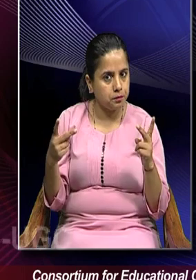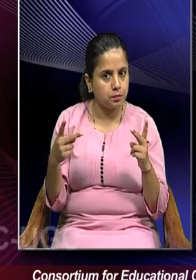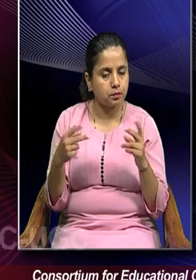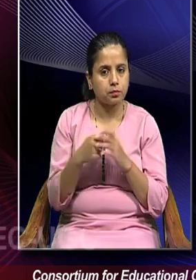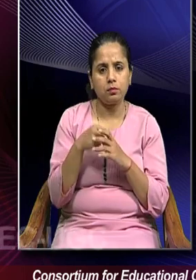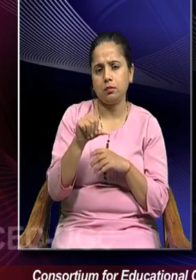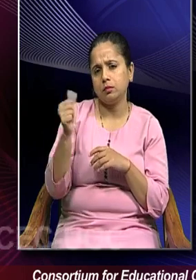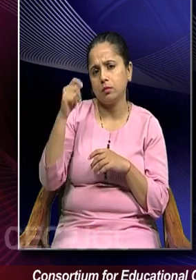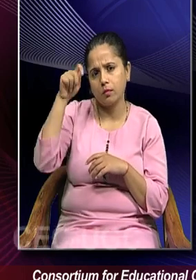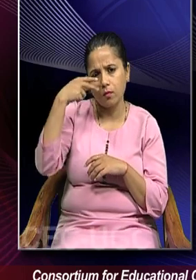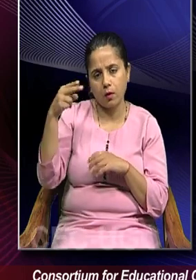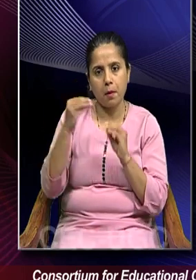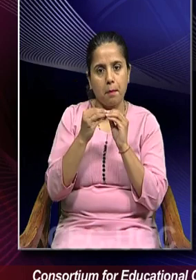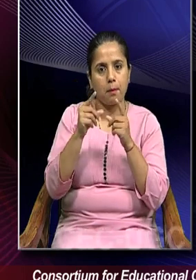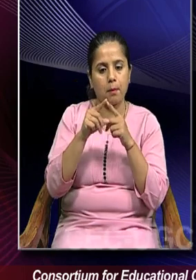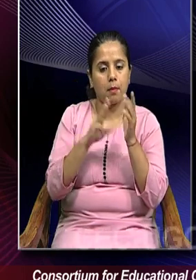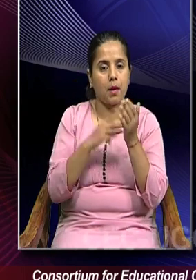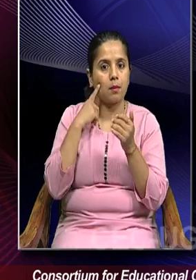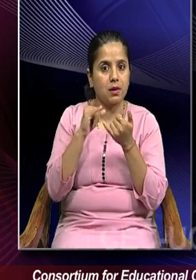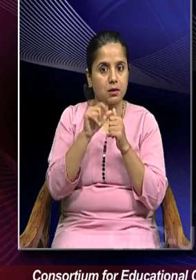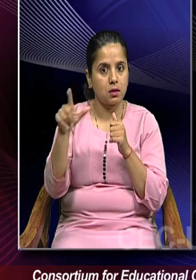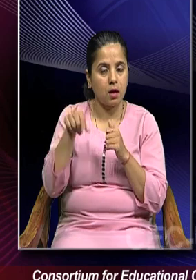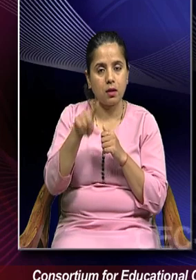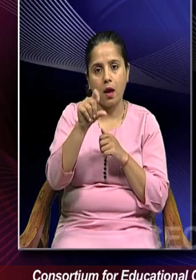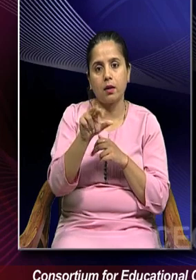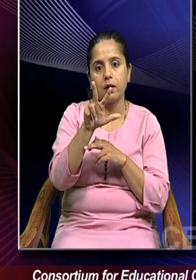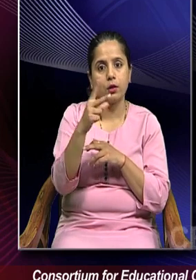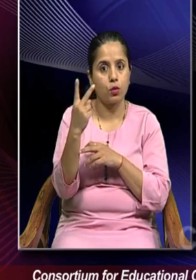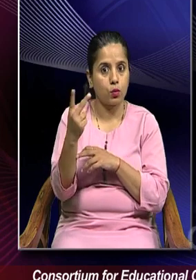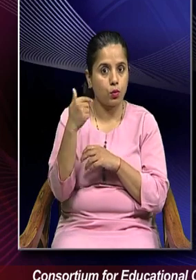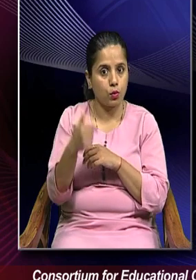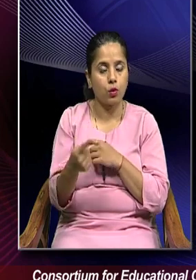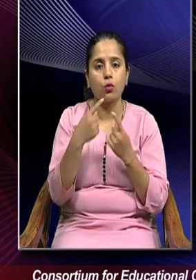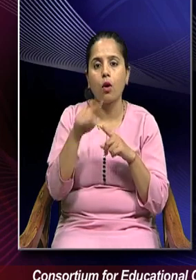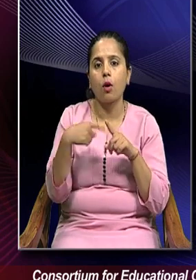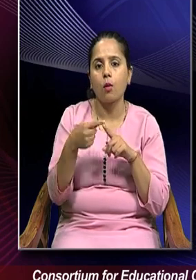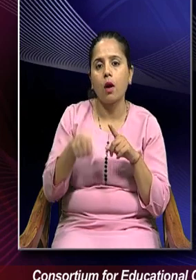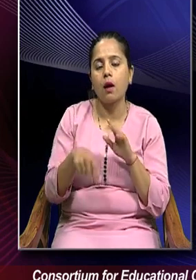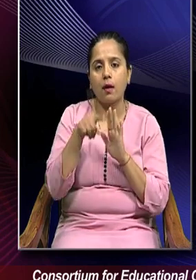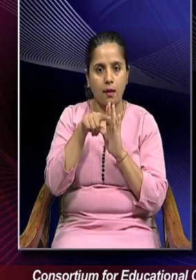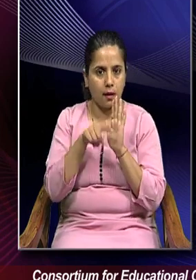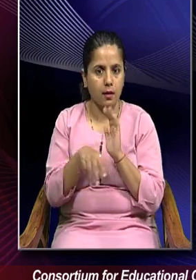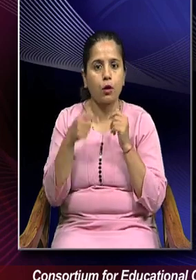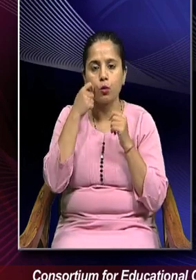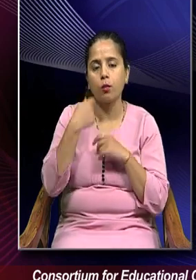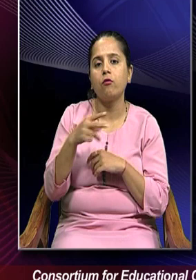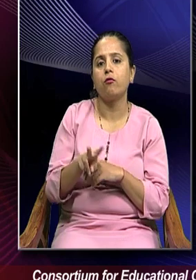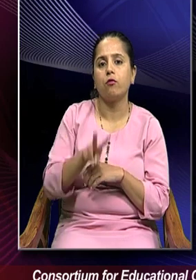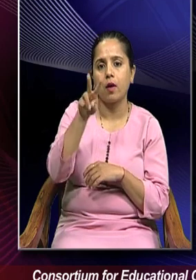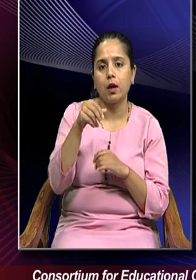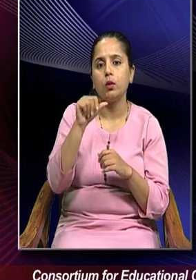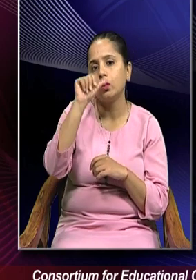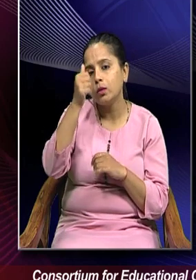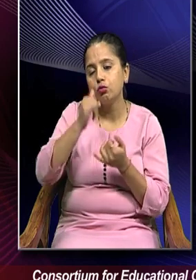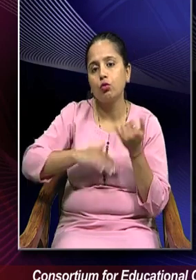there was another film called Bemisal in 1982, which talks about the question of ethical and human values in society